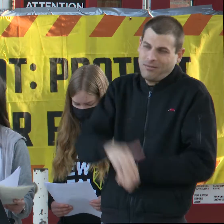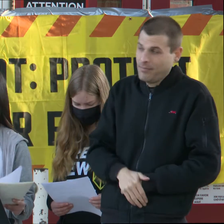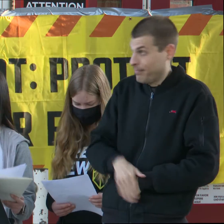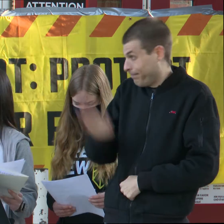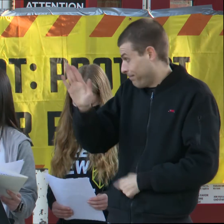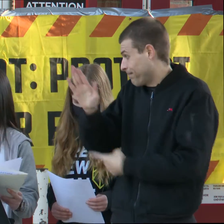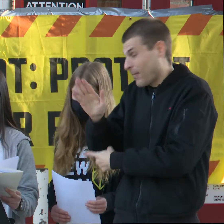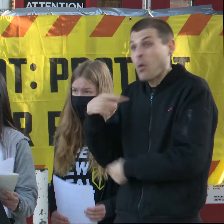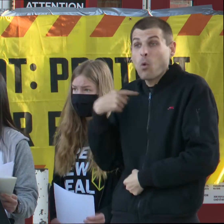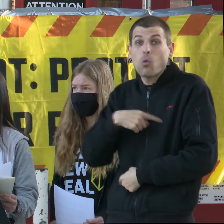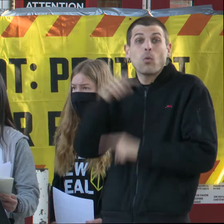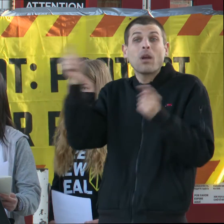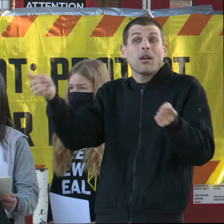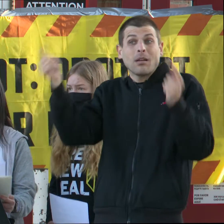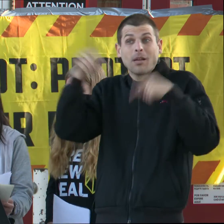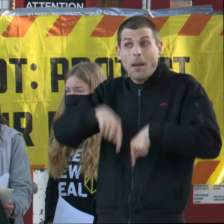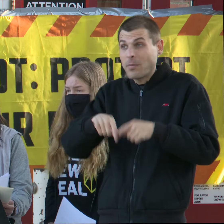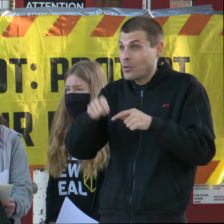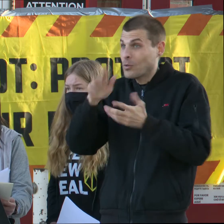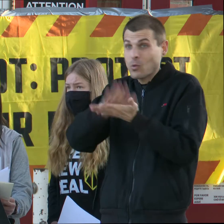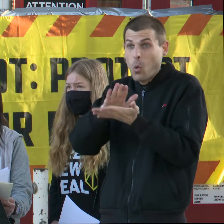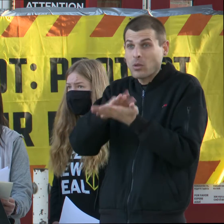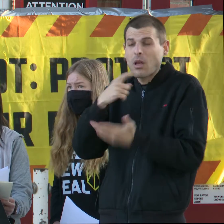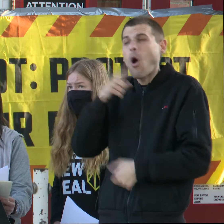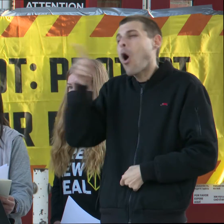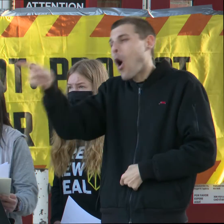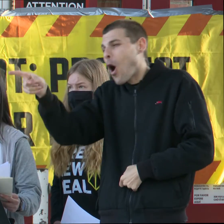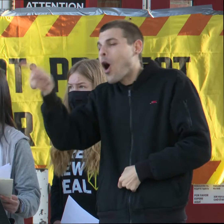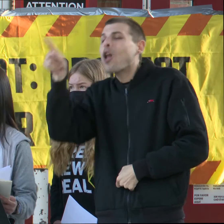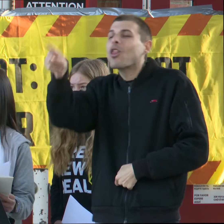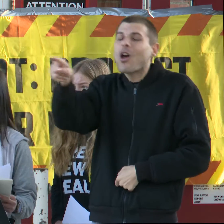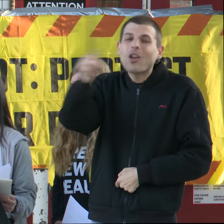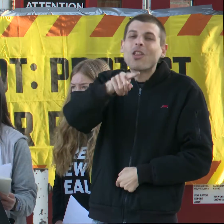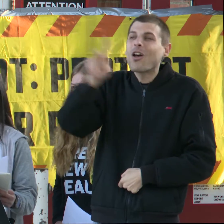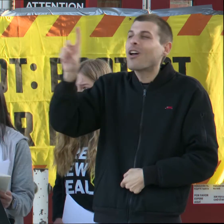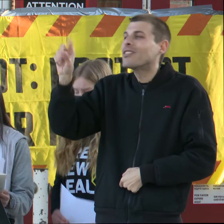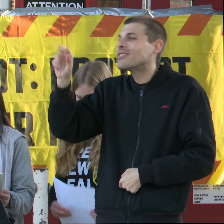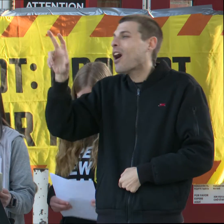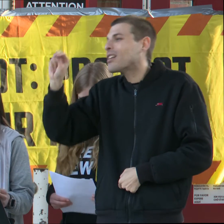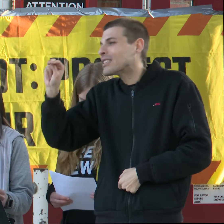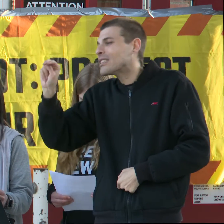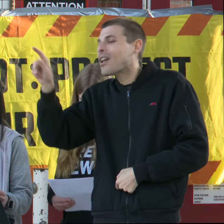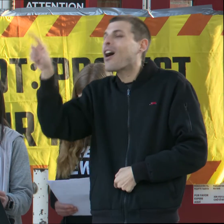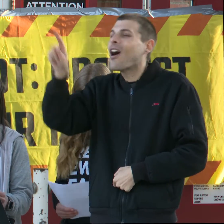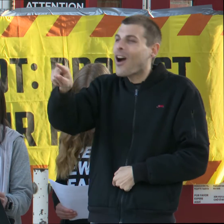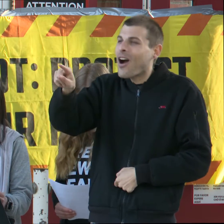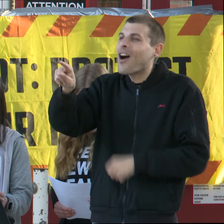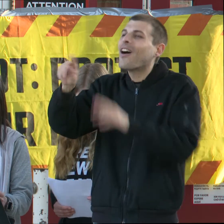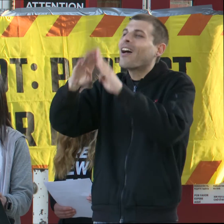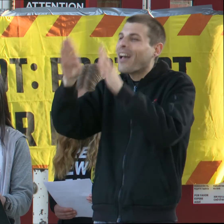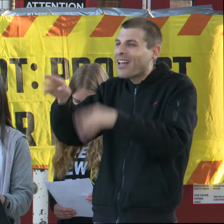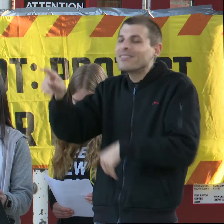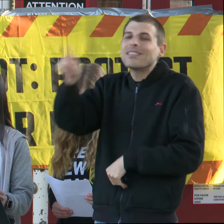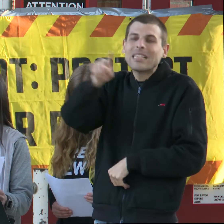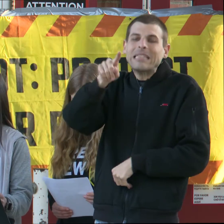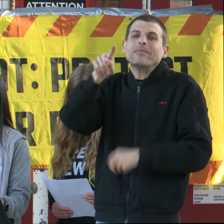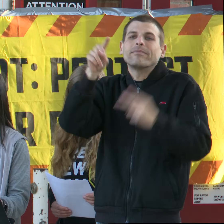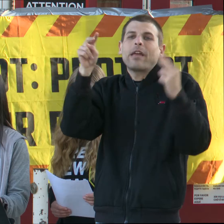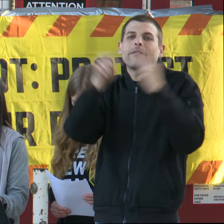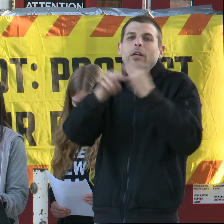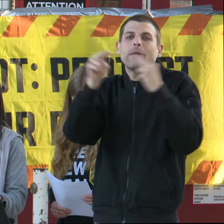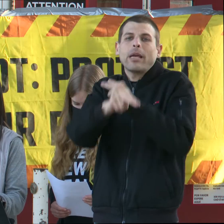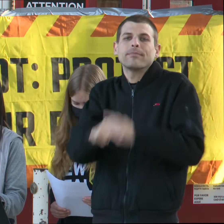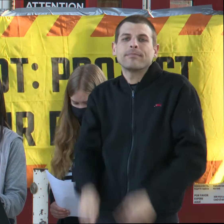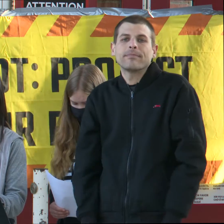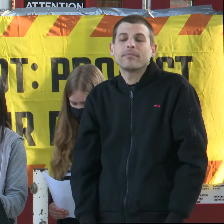be, oh, there's Dawson Park, or there's the community center, and oh, there's the busiest part of the I-5 corridor. We are